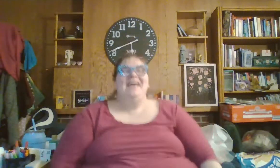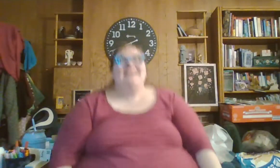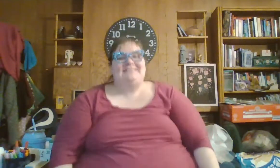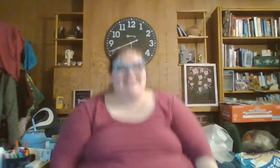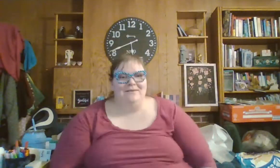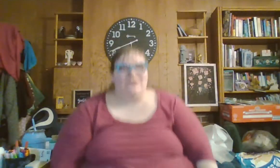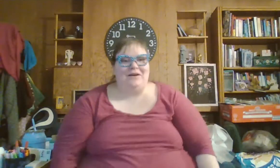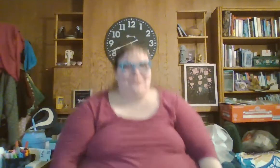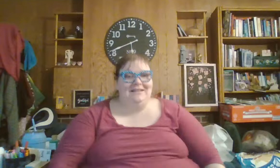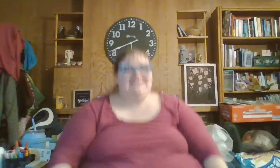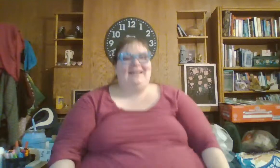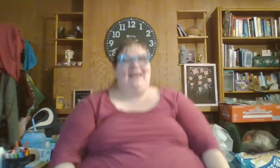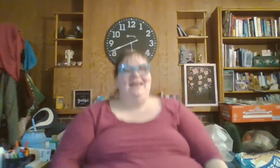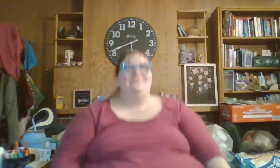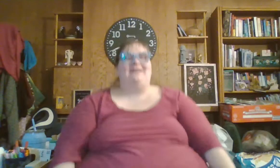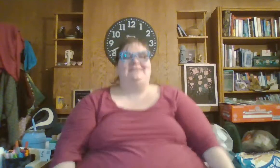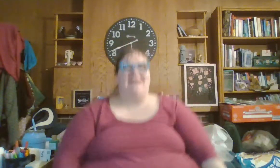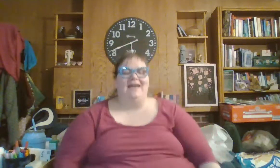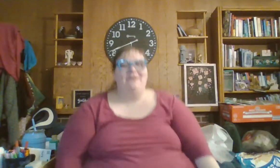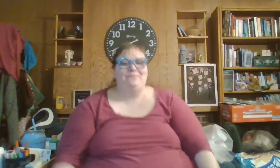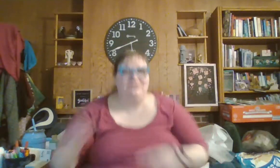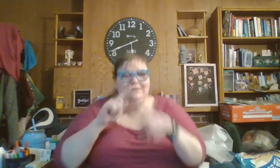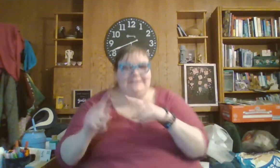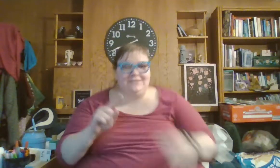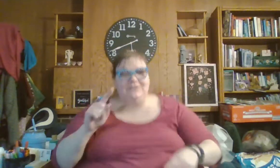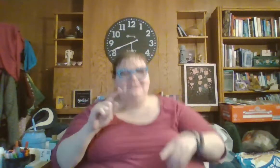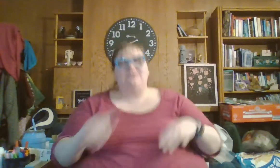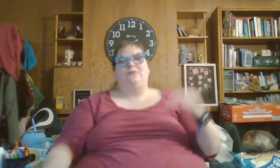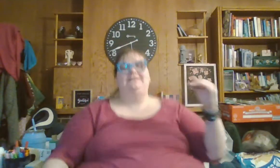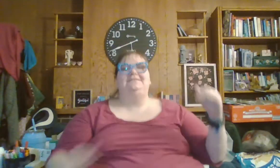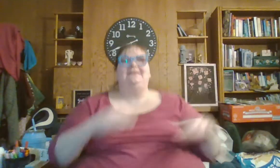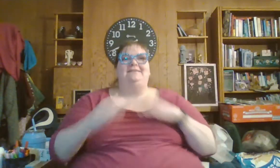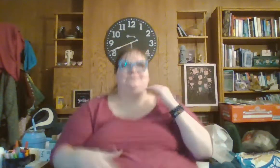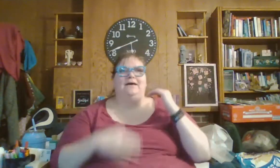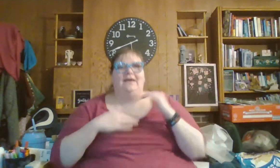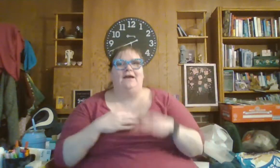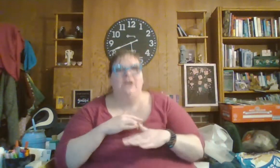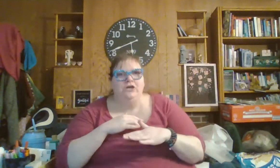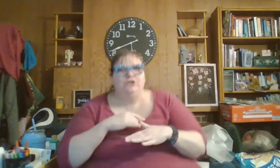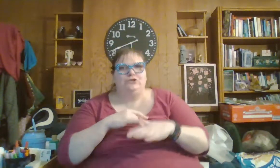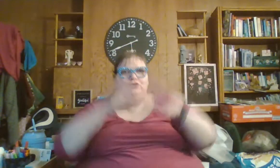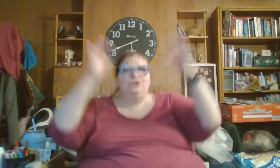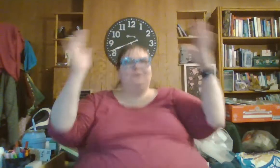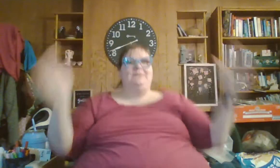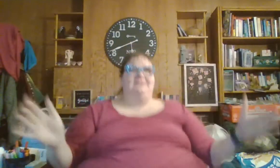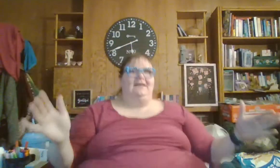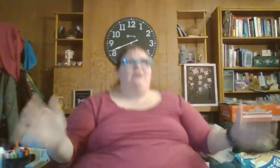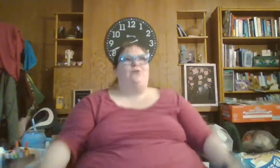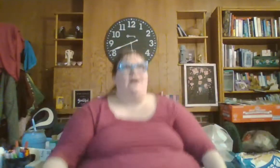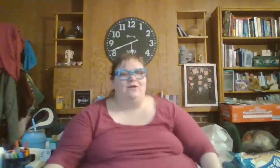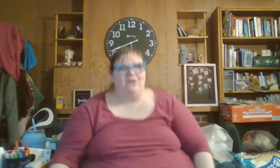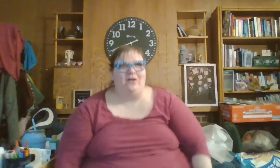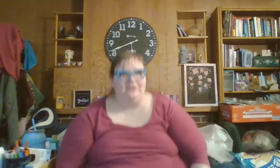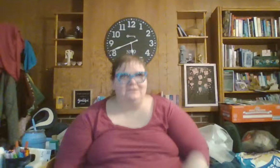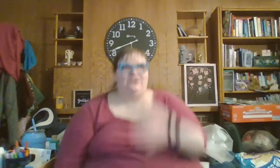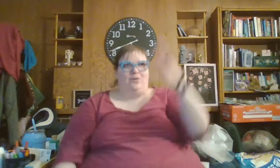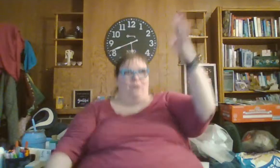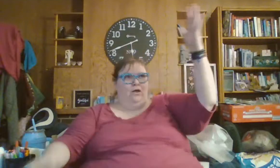It's going to be a quick one today because I am between students. Wednesday is my super busy day where I'm on calls from